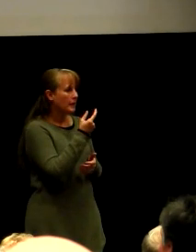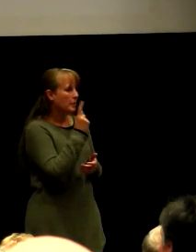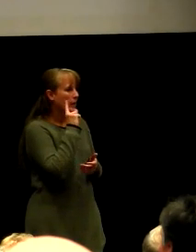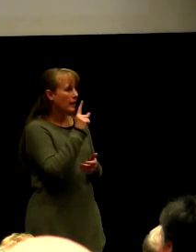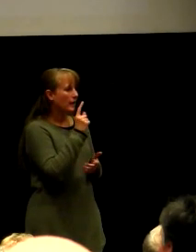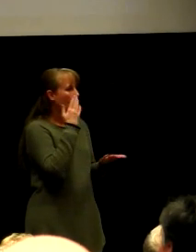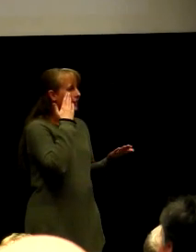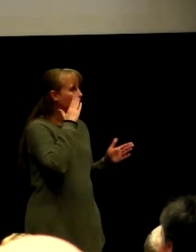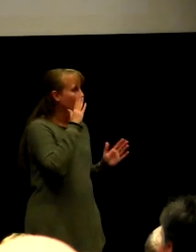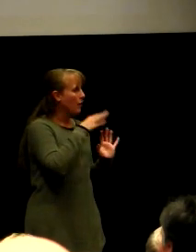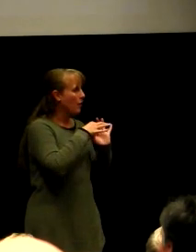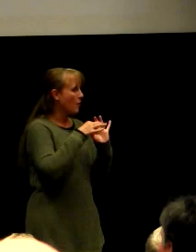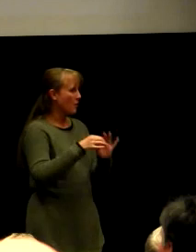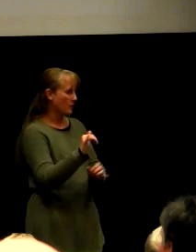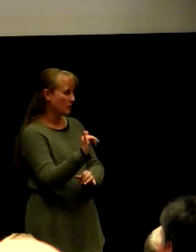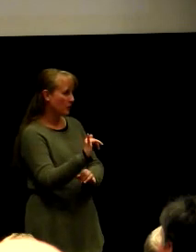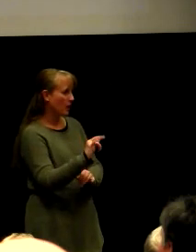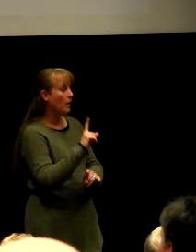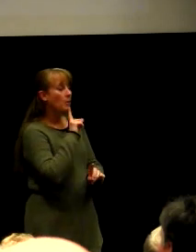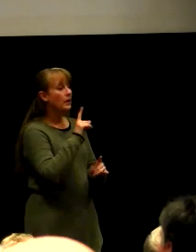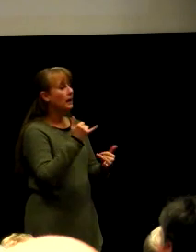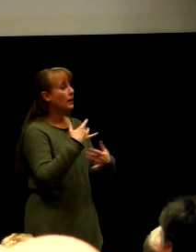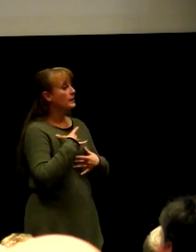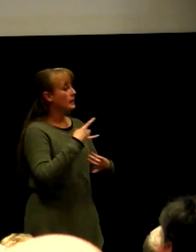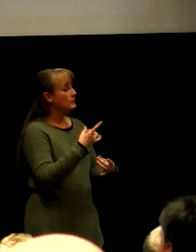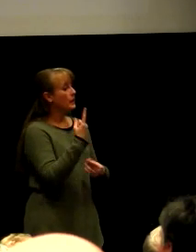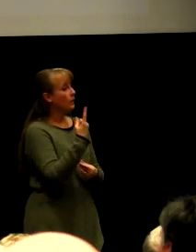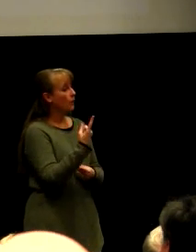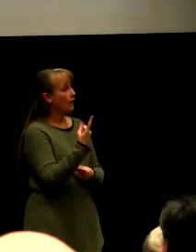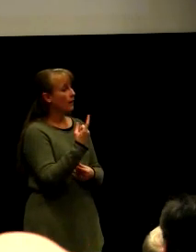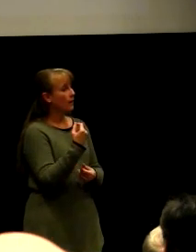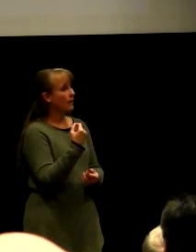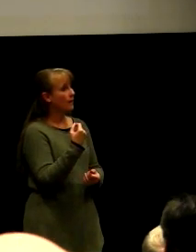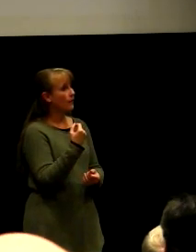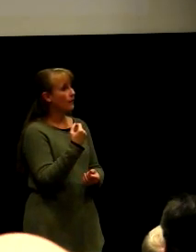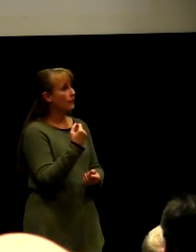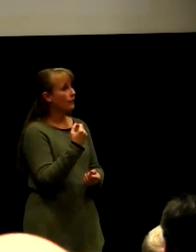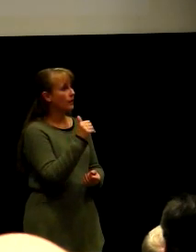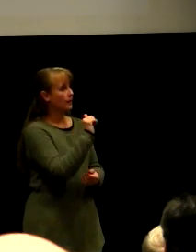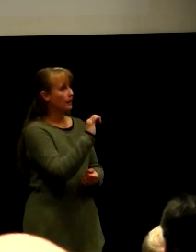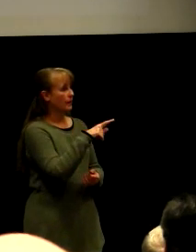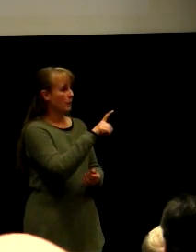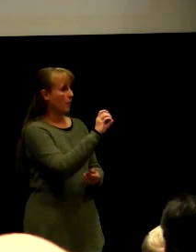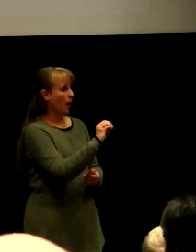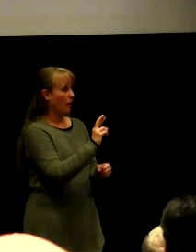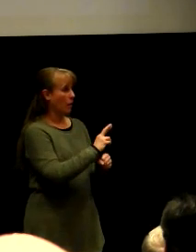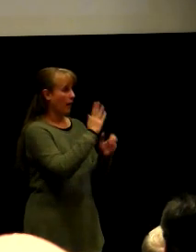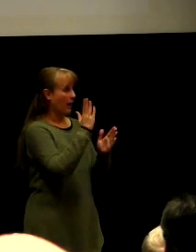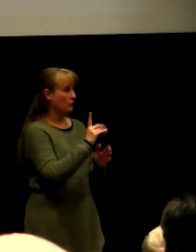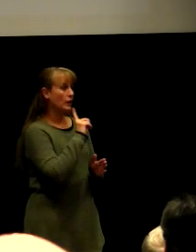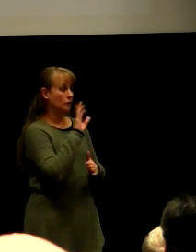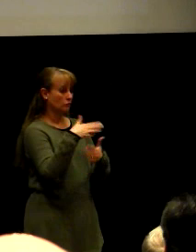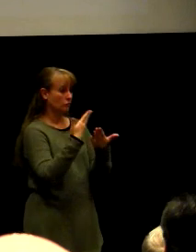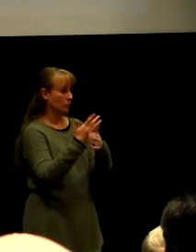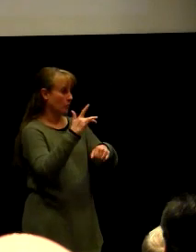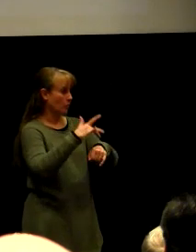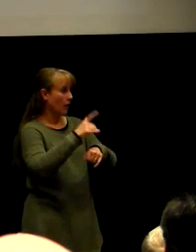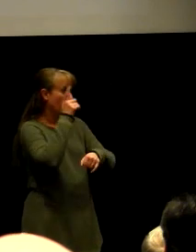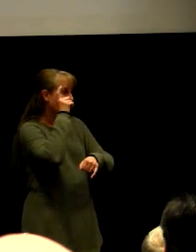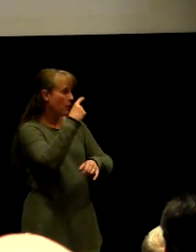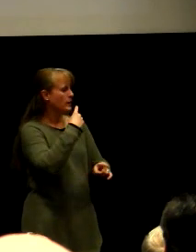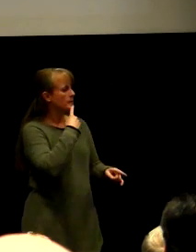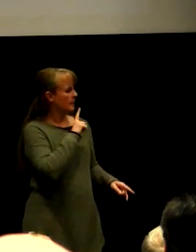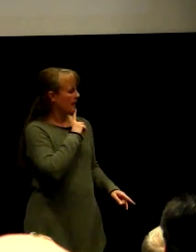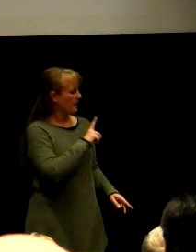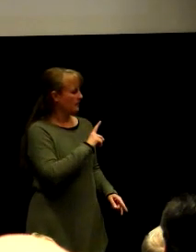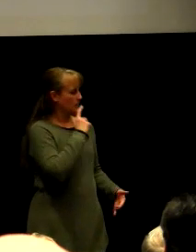sublime as well. It's interesting that one of the Apollo astronauts, after he got to the moon, said it